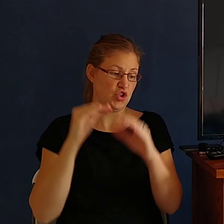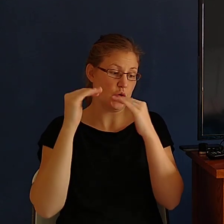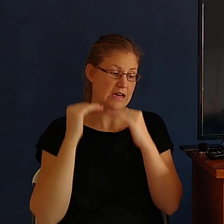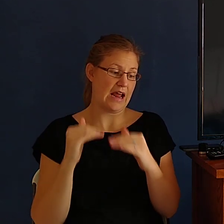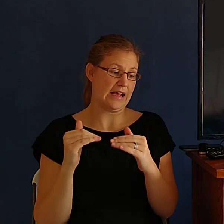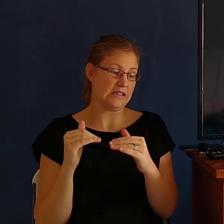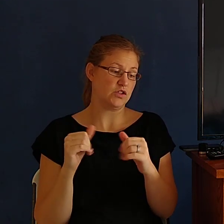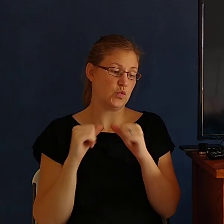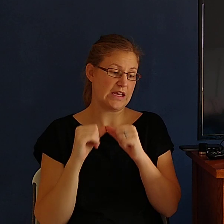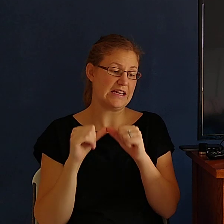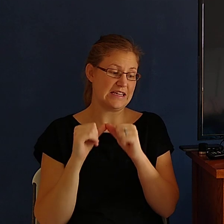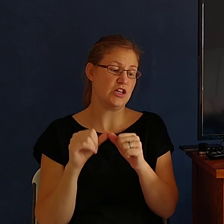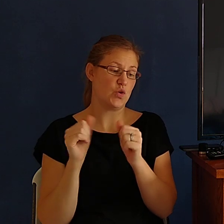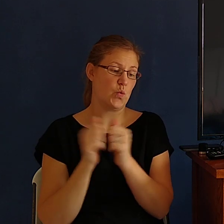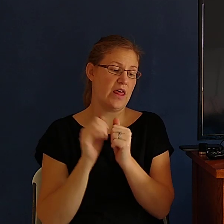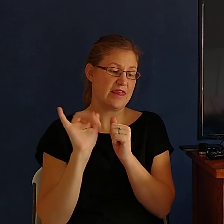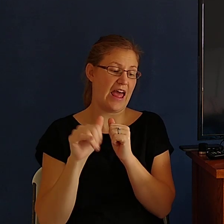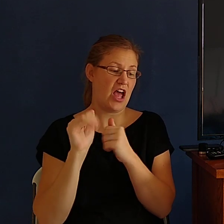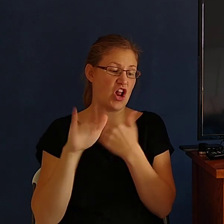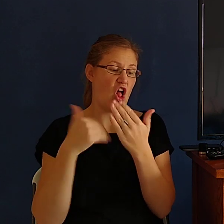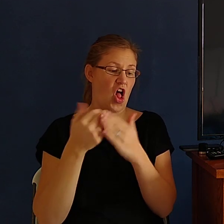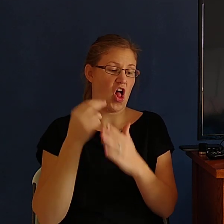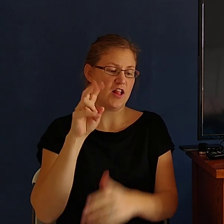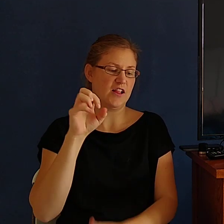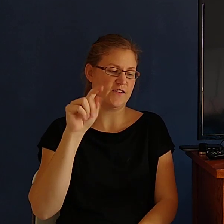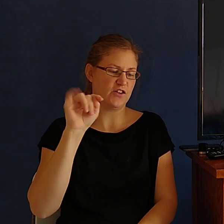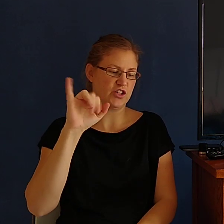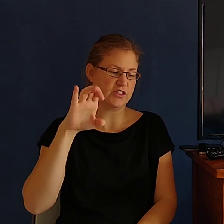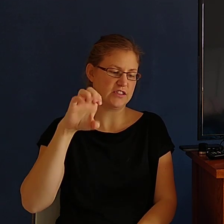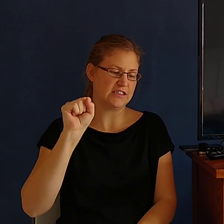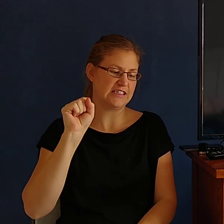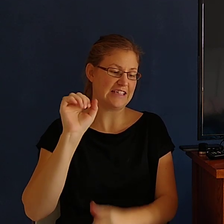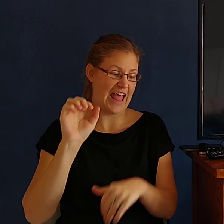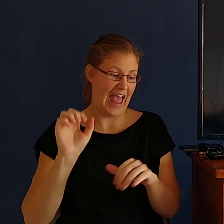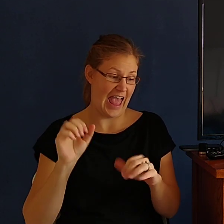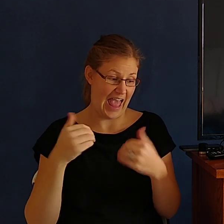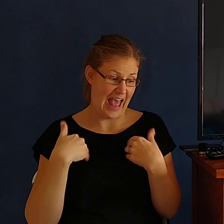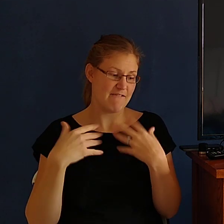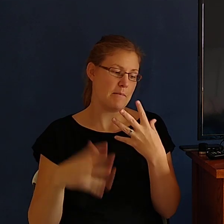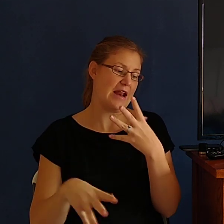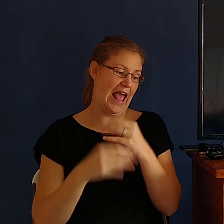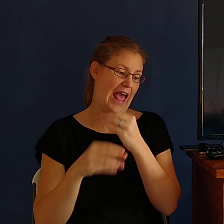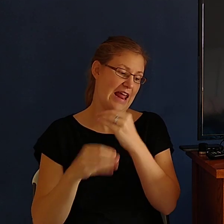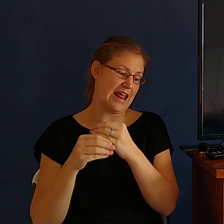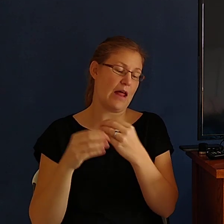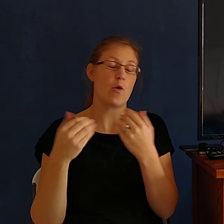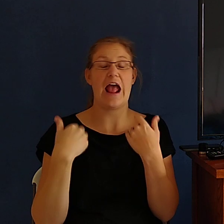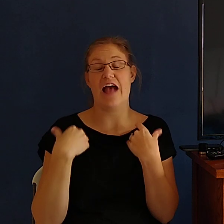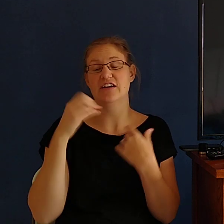continue in this manner until all vertices have been added and we have a spanning tree. All right,